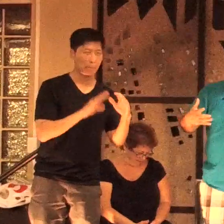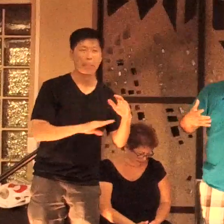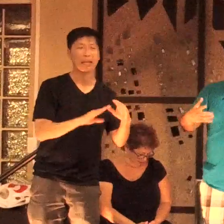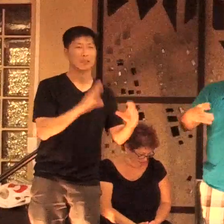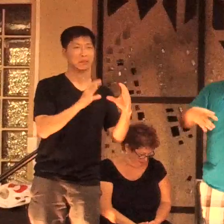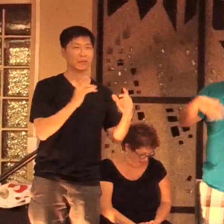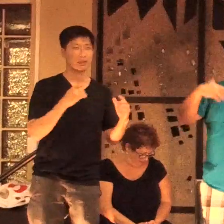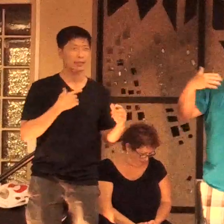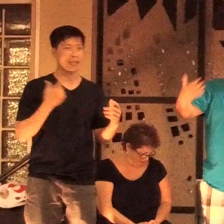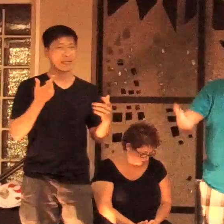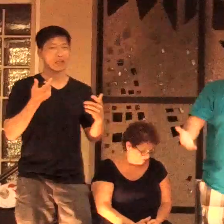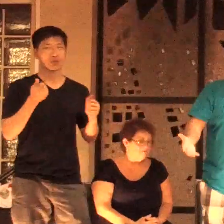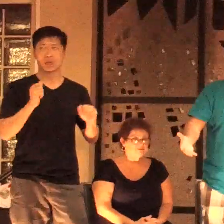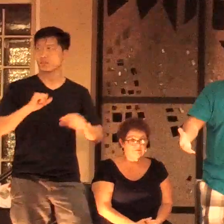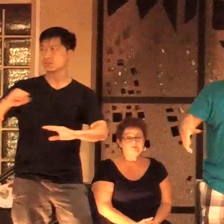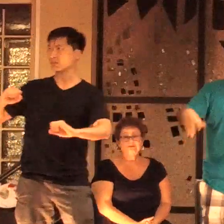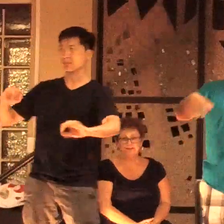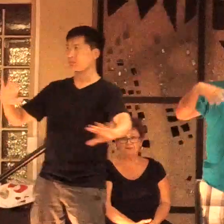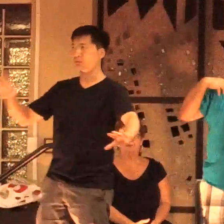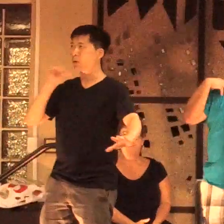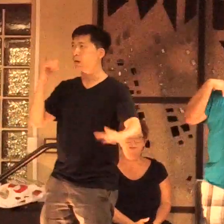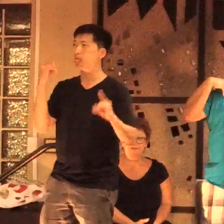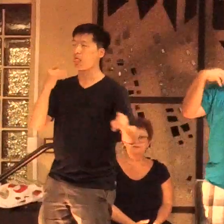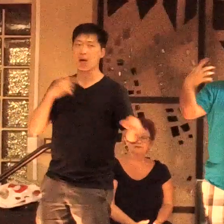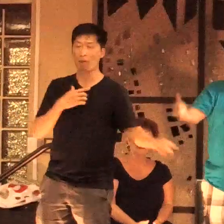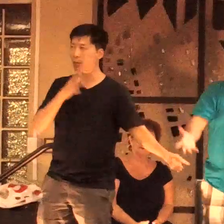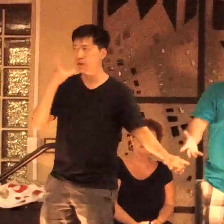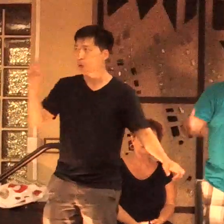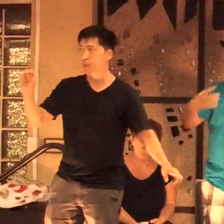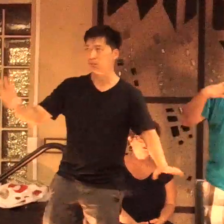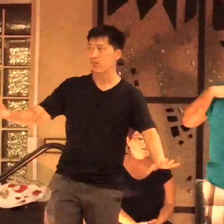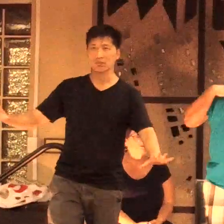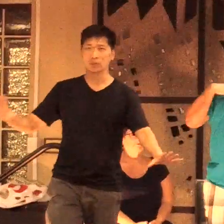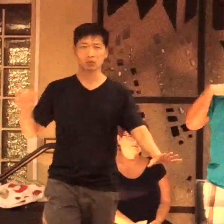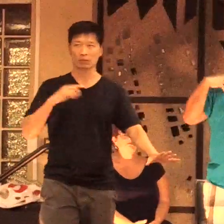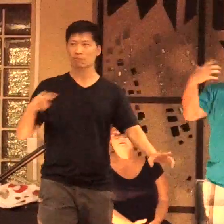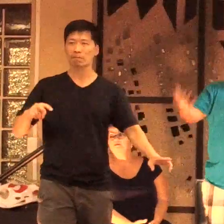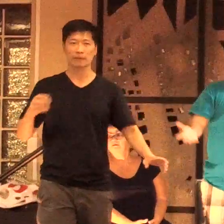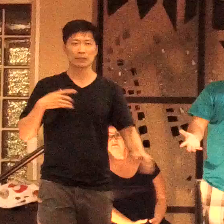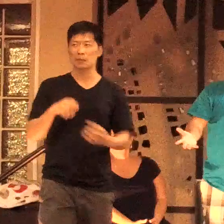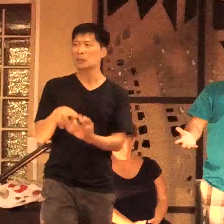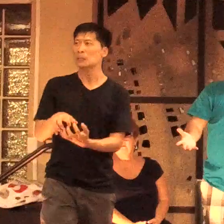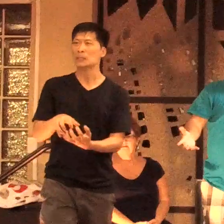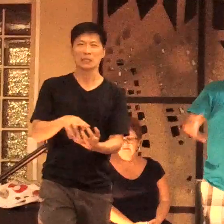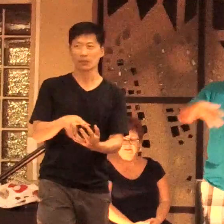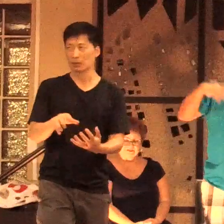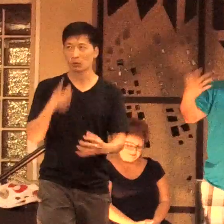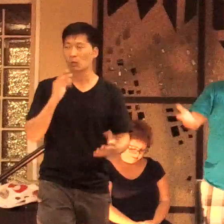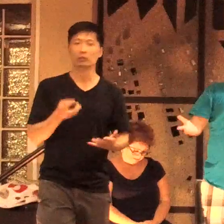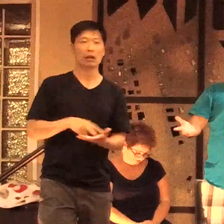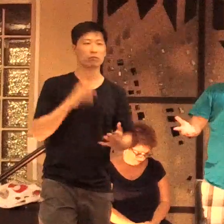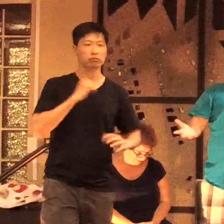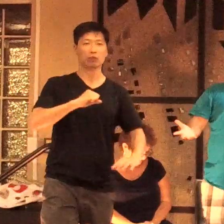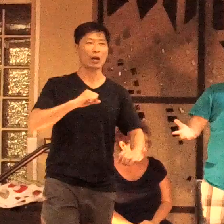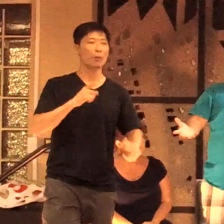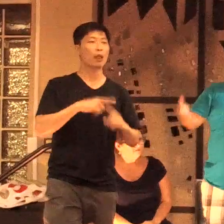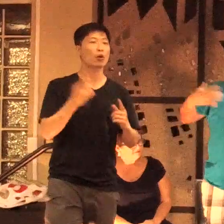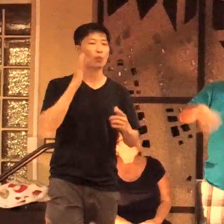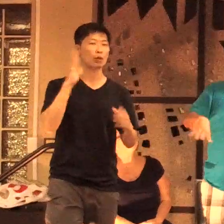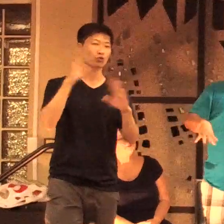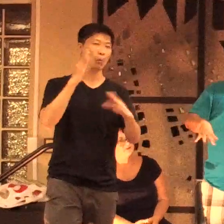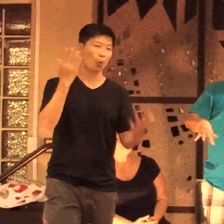times you spend a lot of time protecting your parents. So if people insult your parents, you kind of stand up for them. And a lot of times you get into